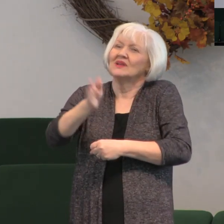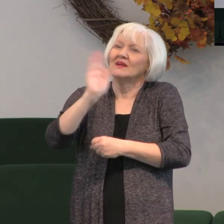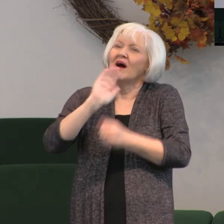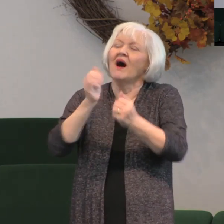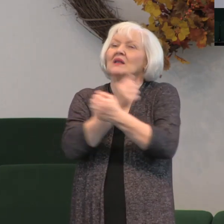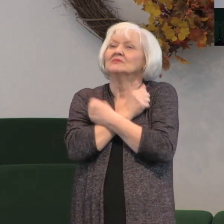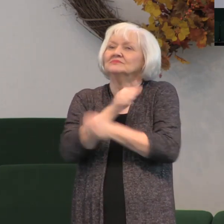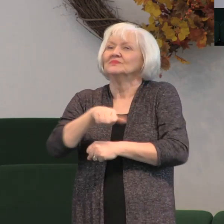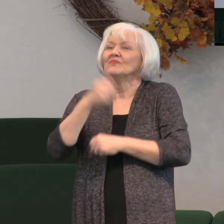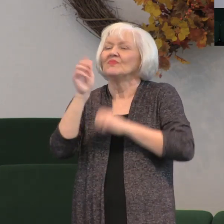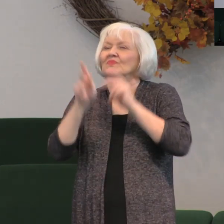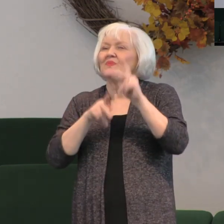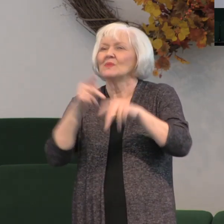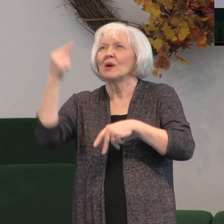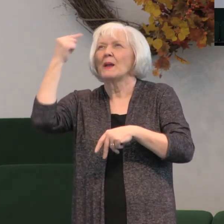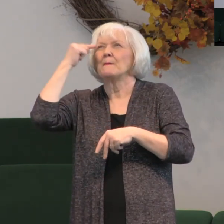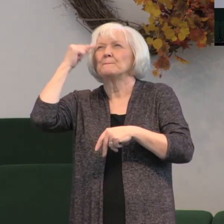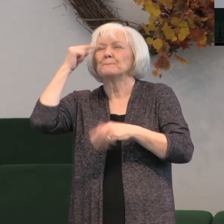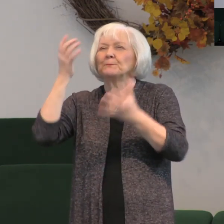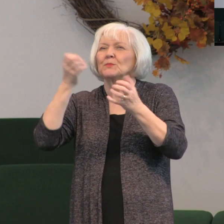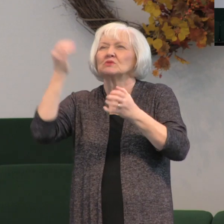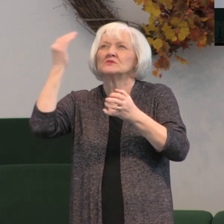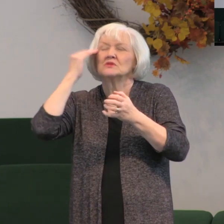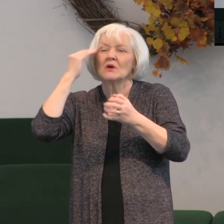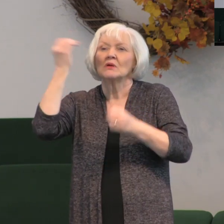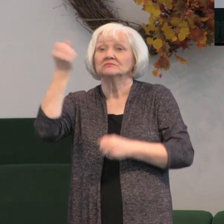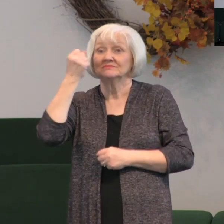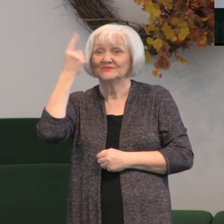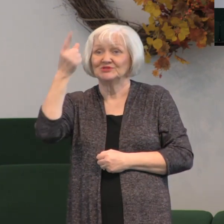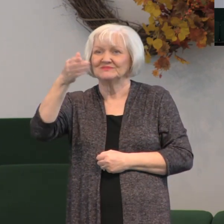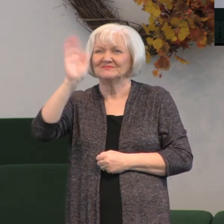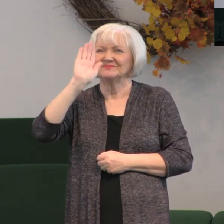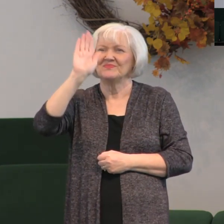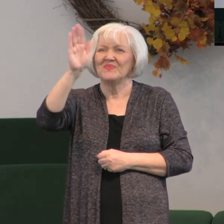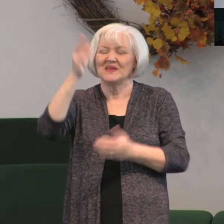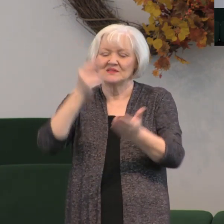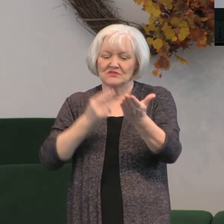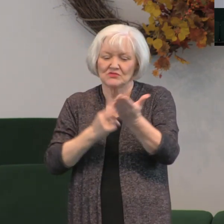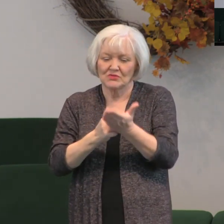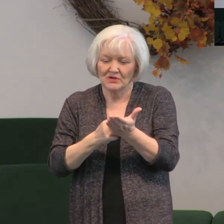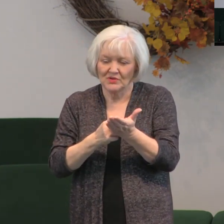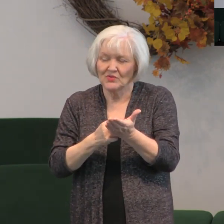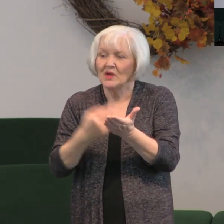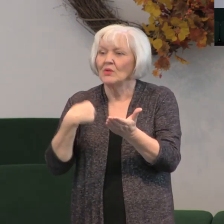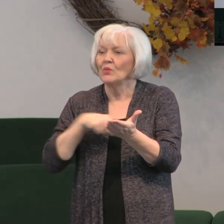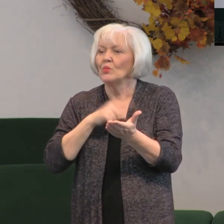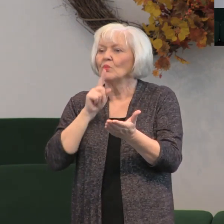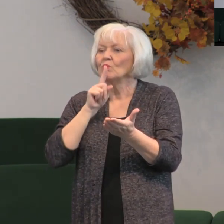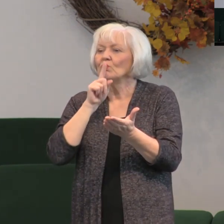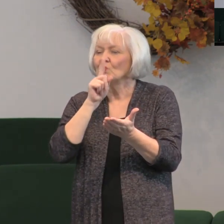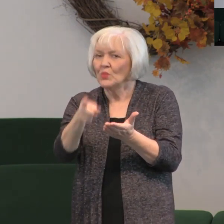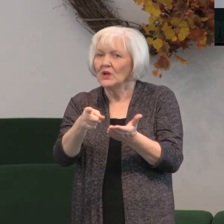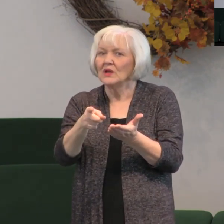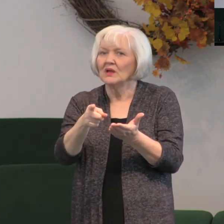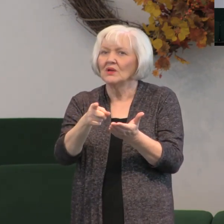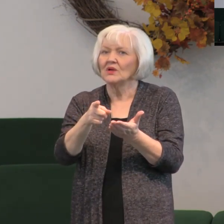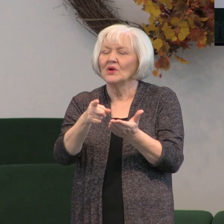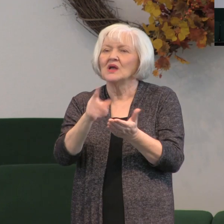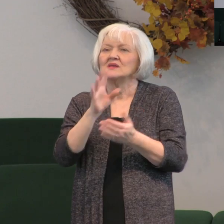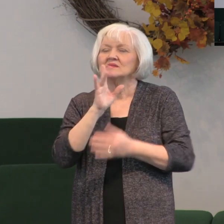mind that is seeking to know and understand the truth of God we will speak with the power of God